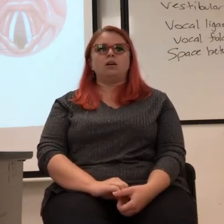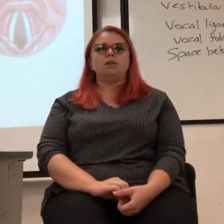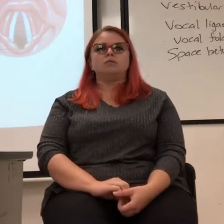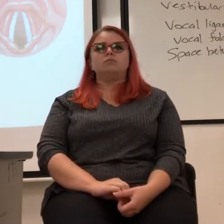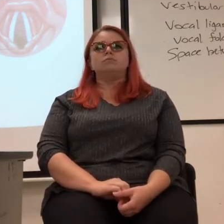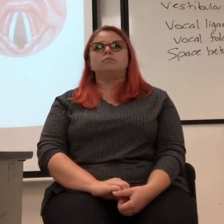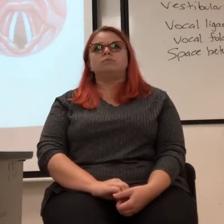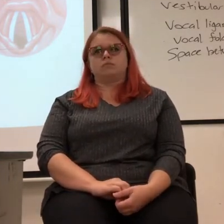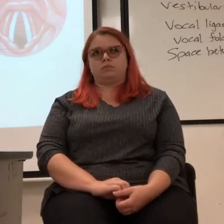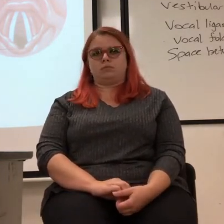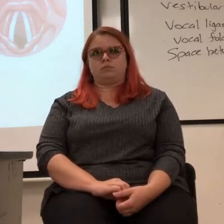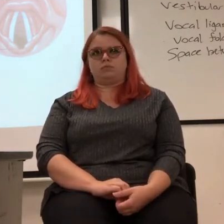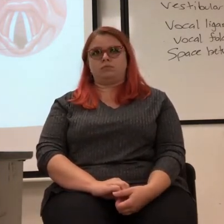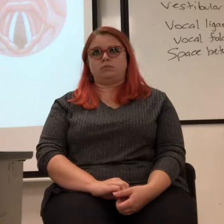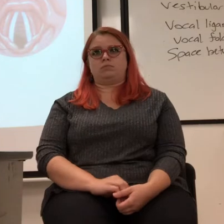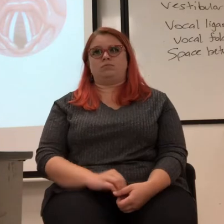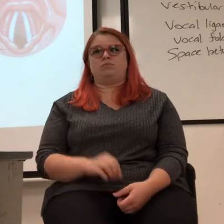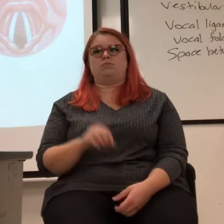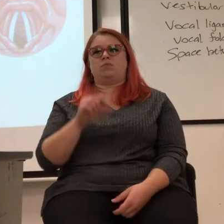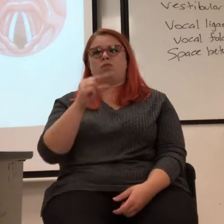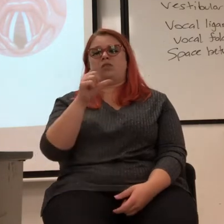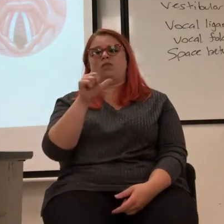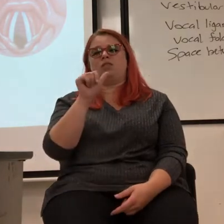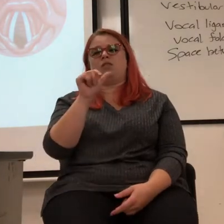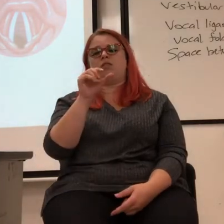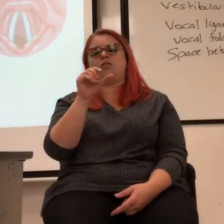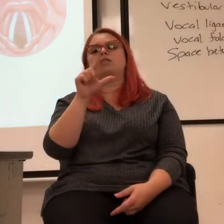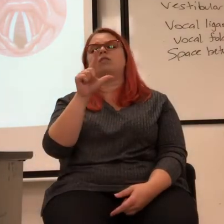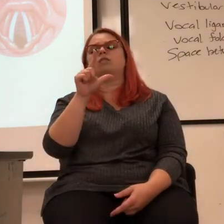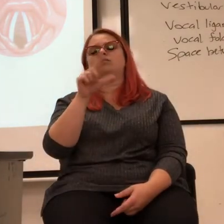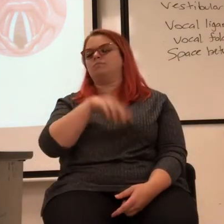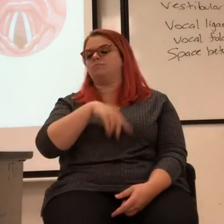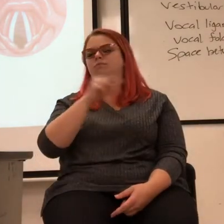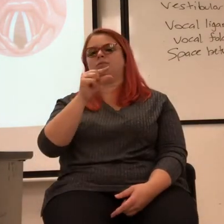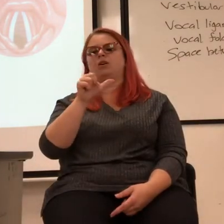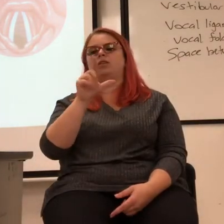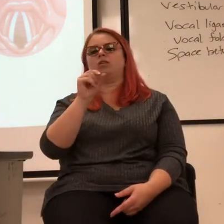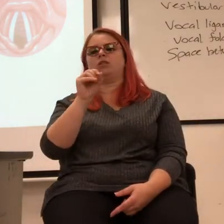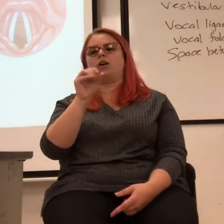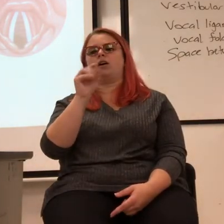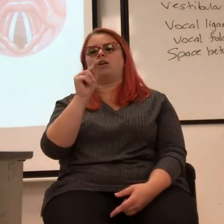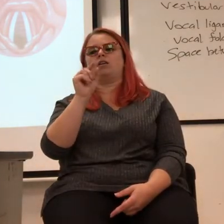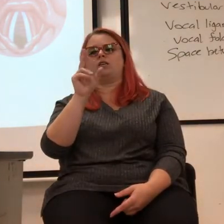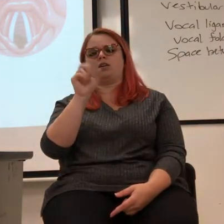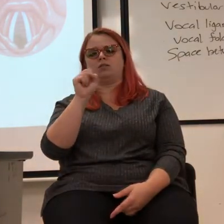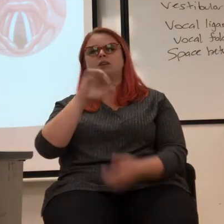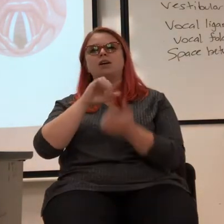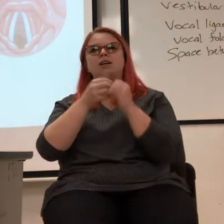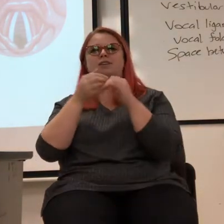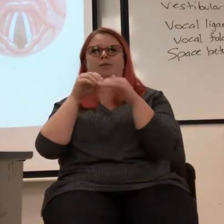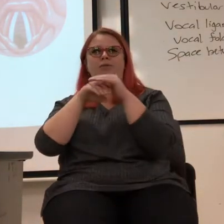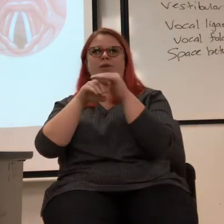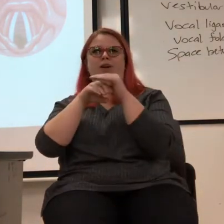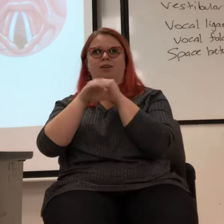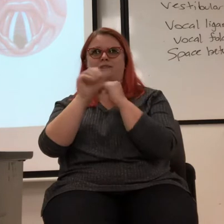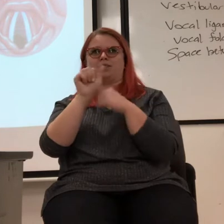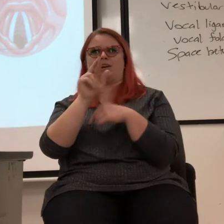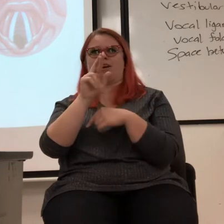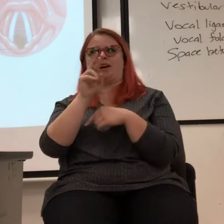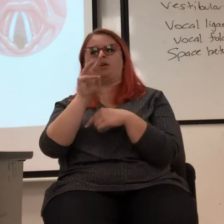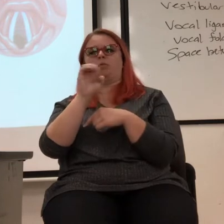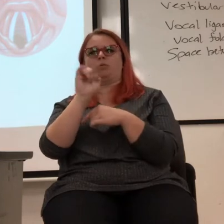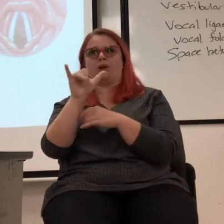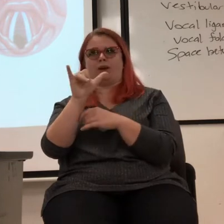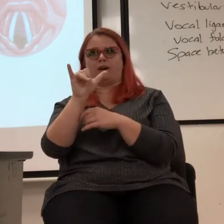That's how you get to the airway, okay, through the glottis, that space. The glottis, again, is covered by